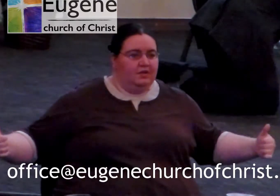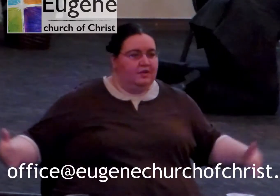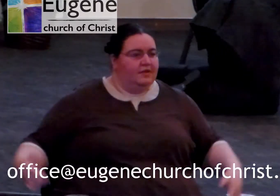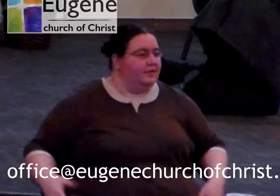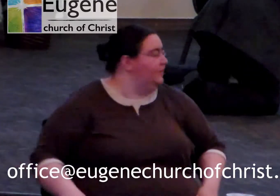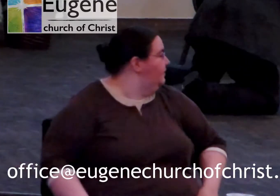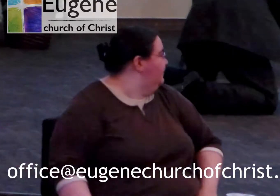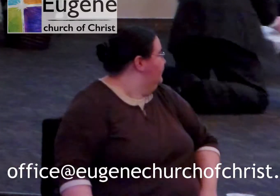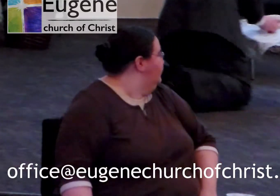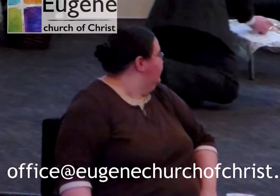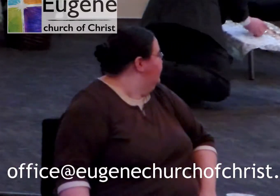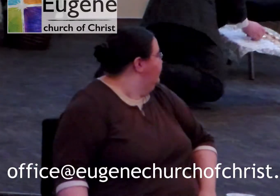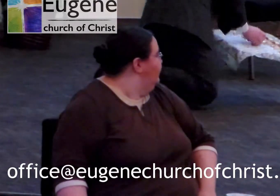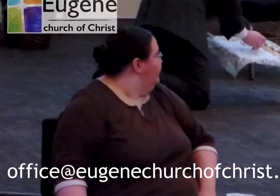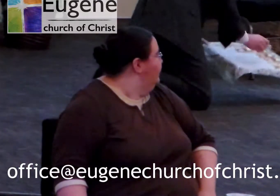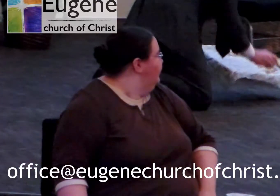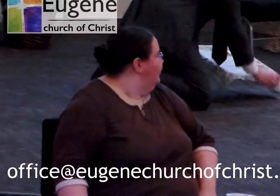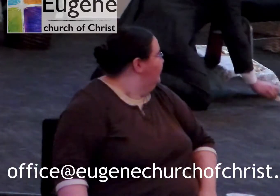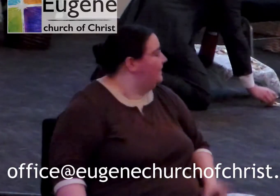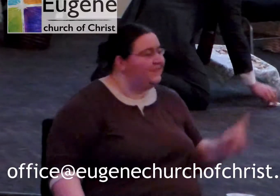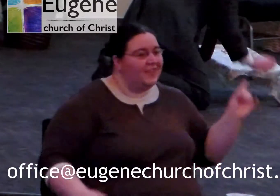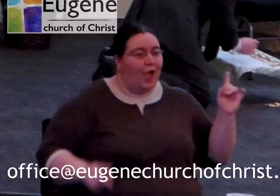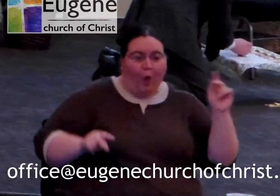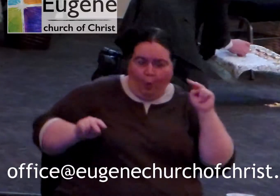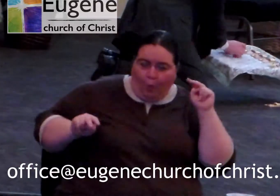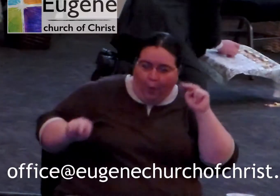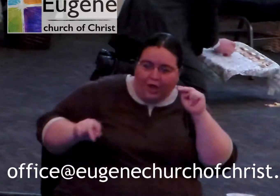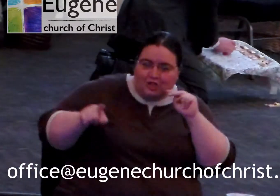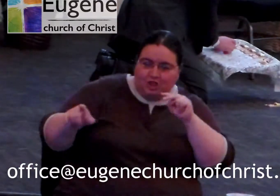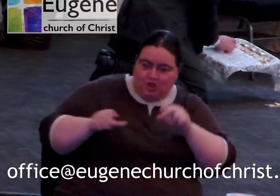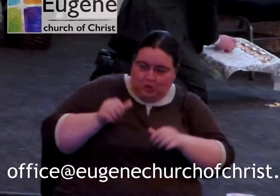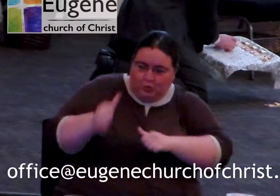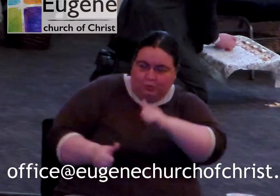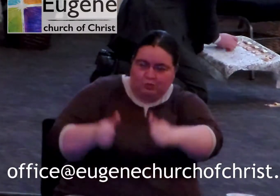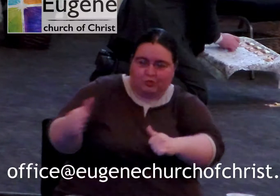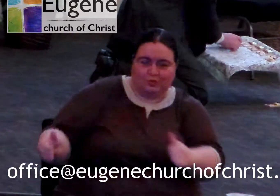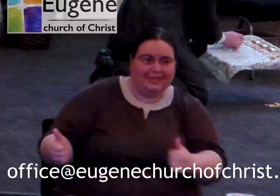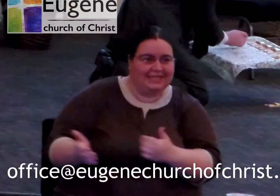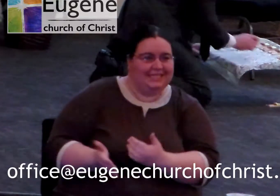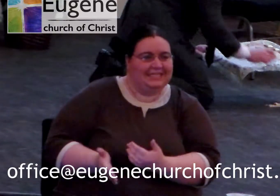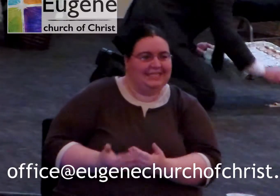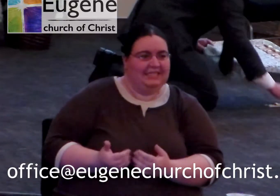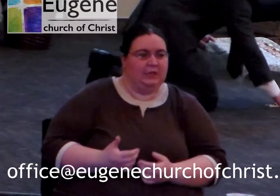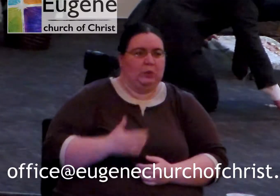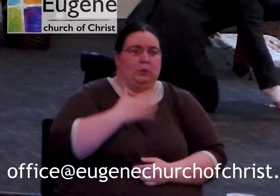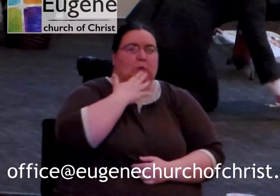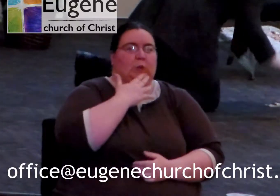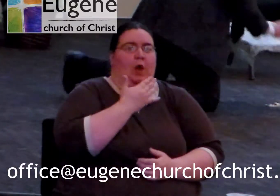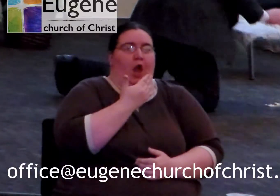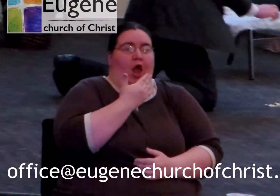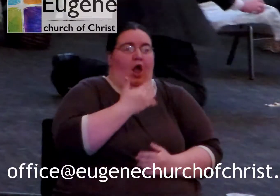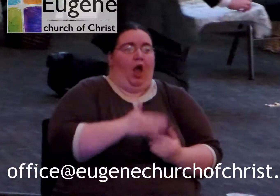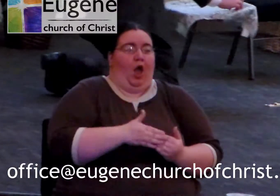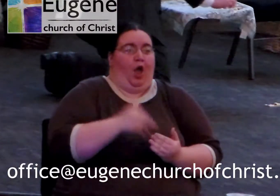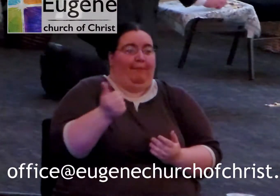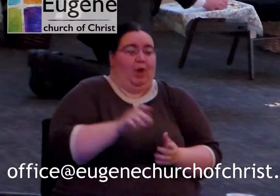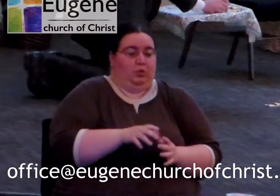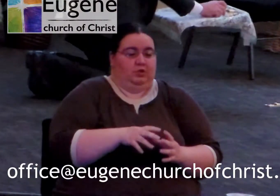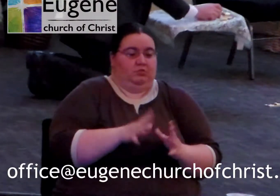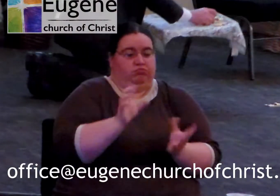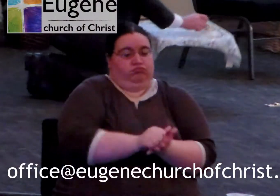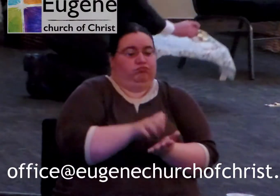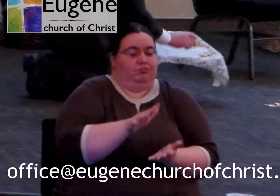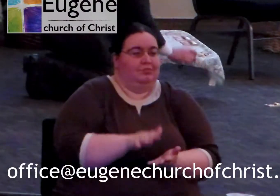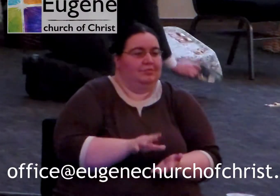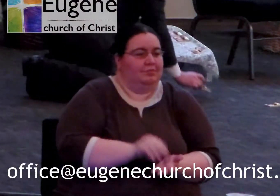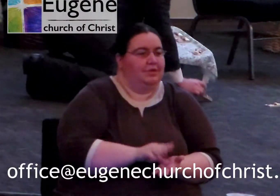Yeah, no, see, it's real easy this way. Oh, that was close. Someone asked me earlier if I had ever accidentally snapped